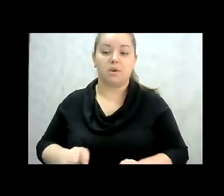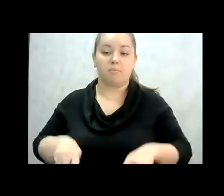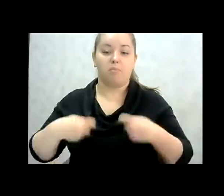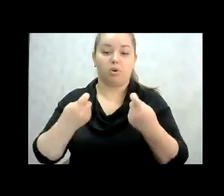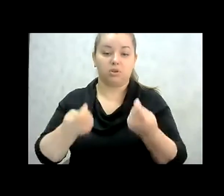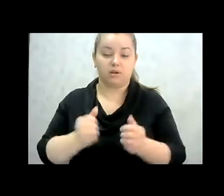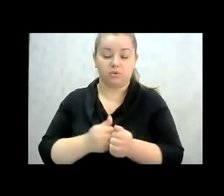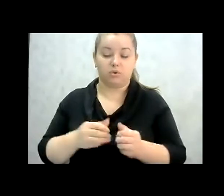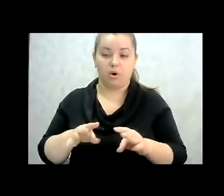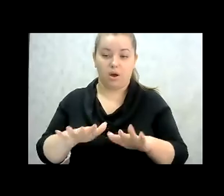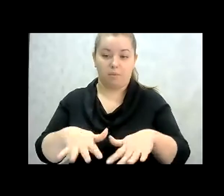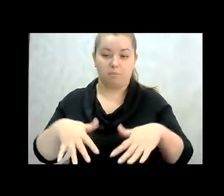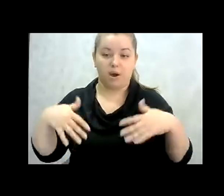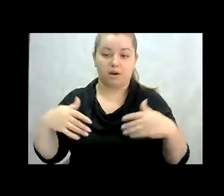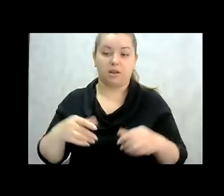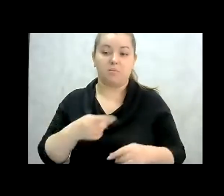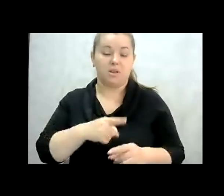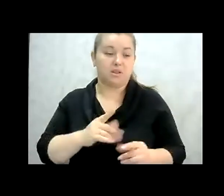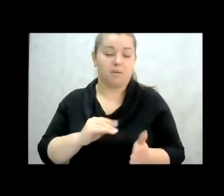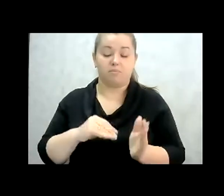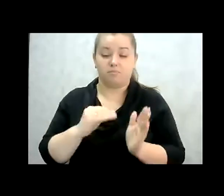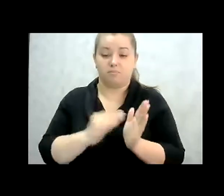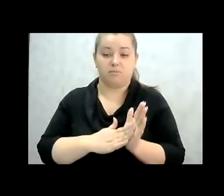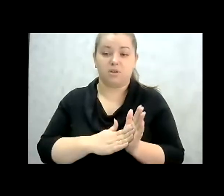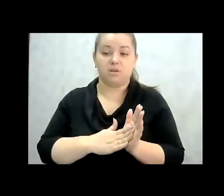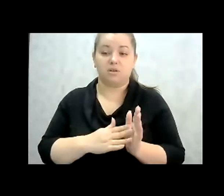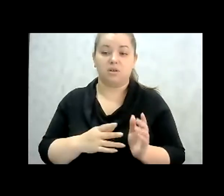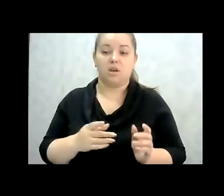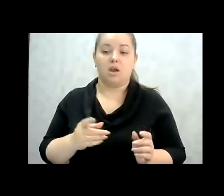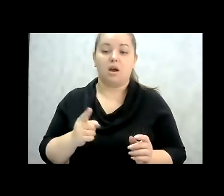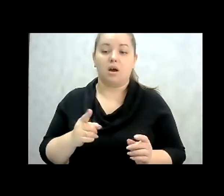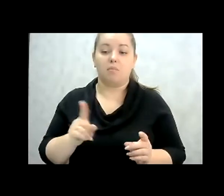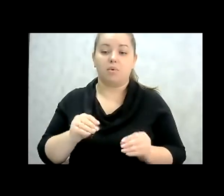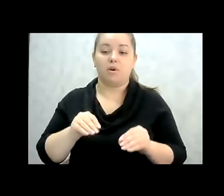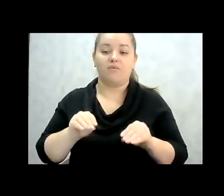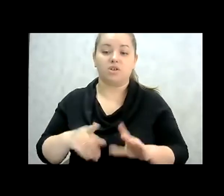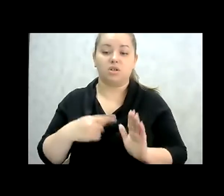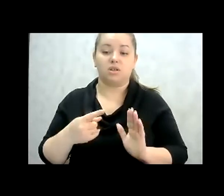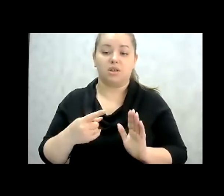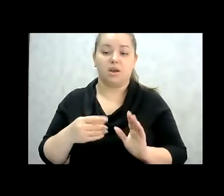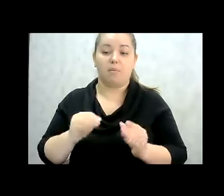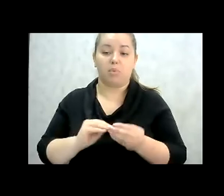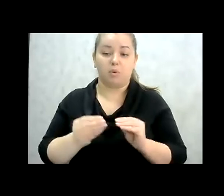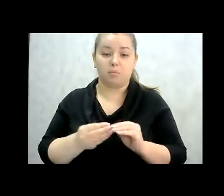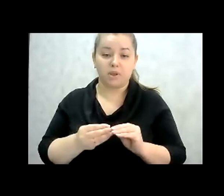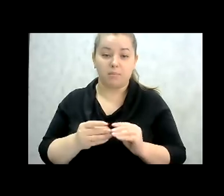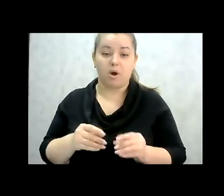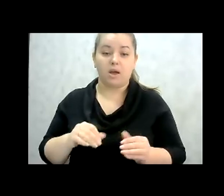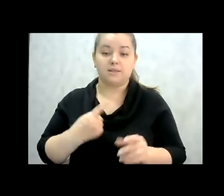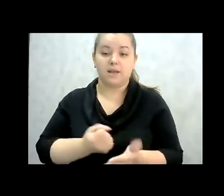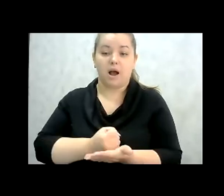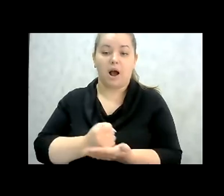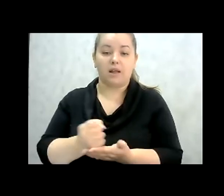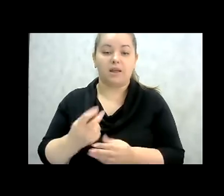For example, in the government authored draft, the only problem addressed is